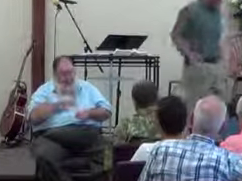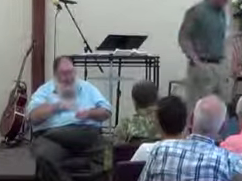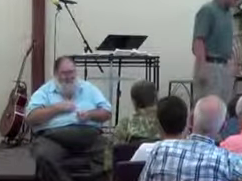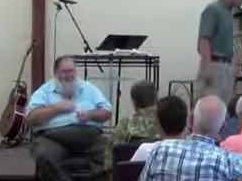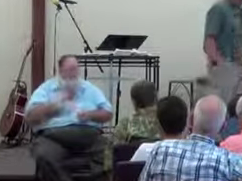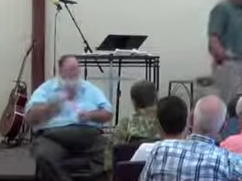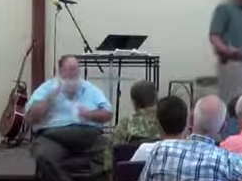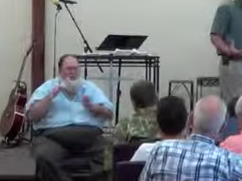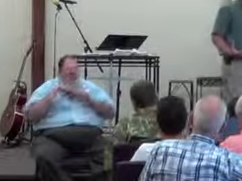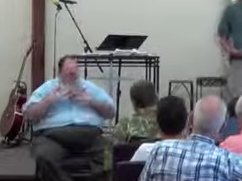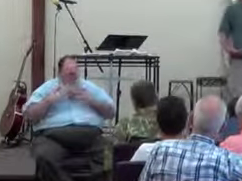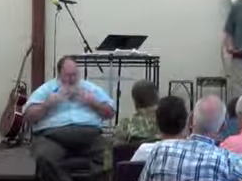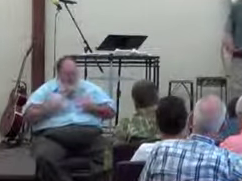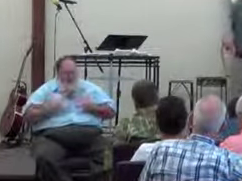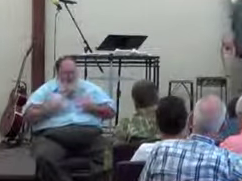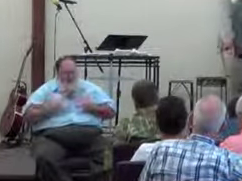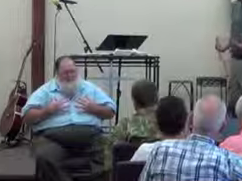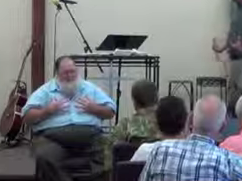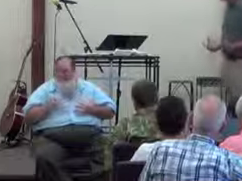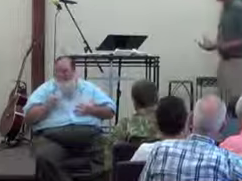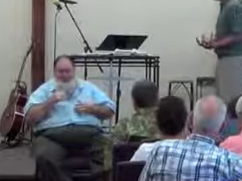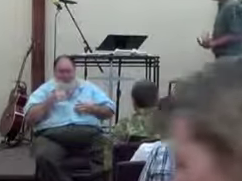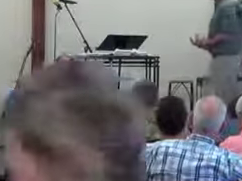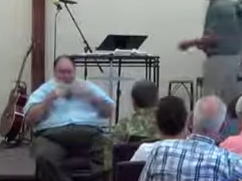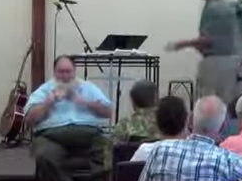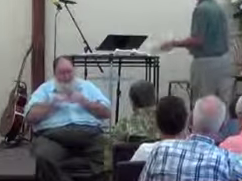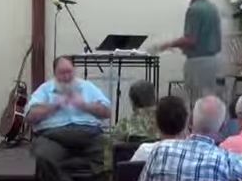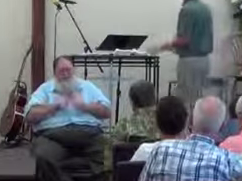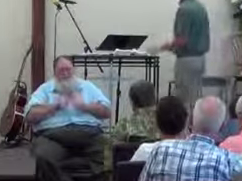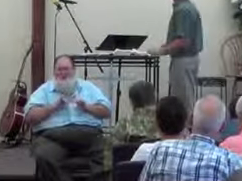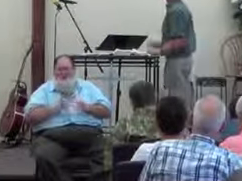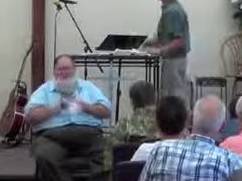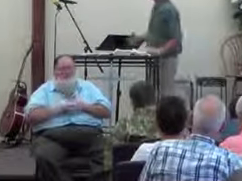But, you know, sometimes we do have an entitlement mindset. Sometimes as